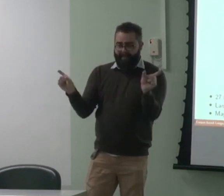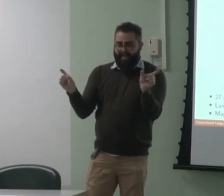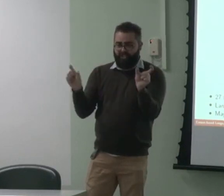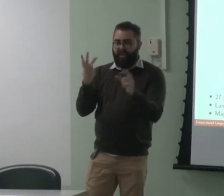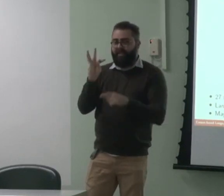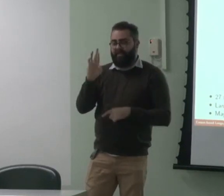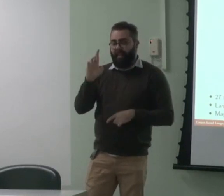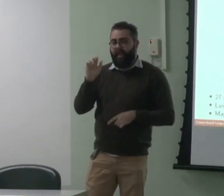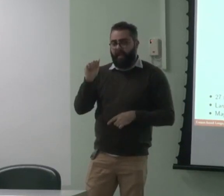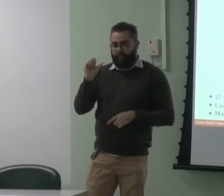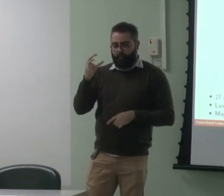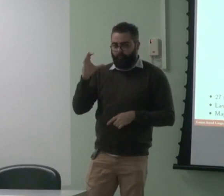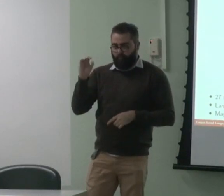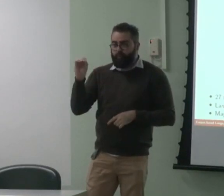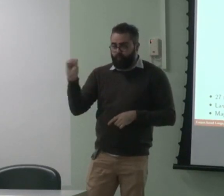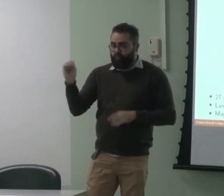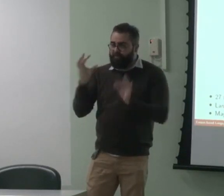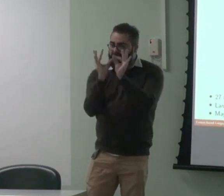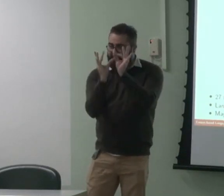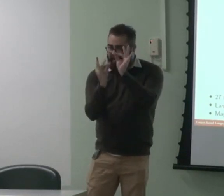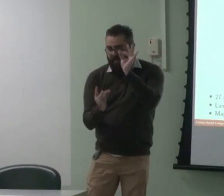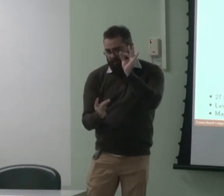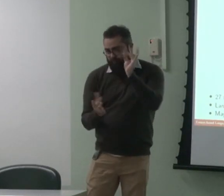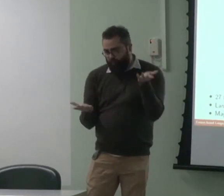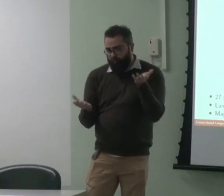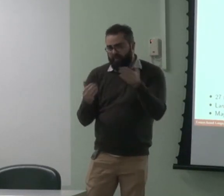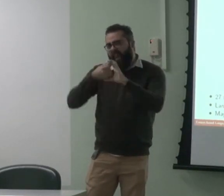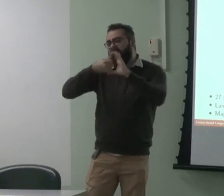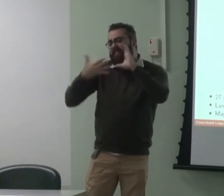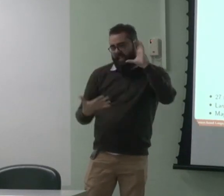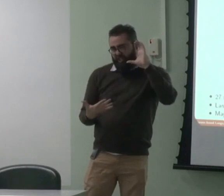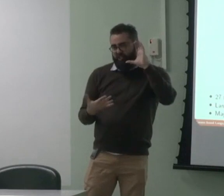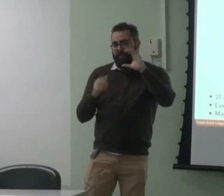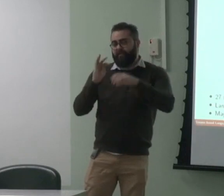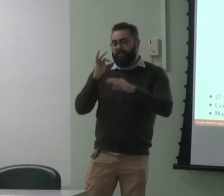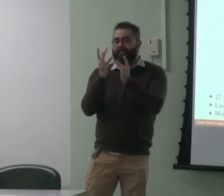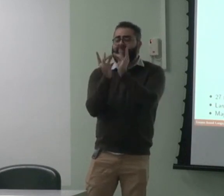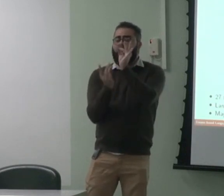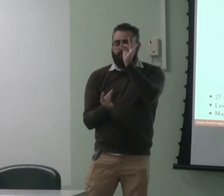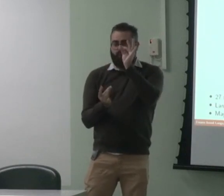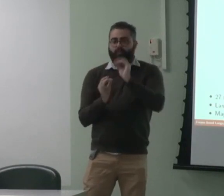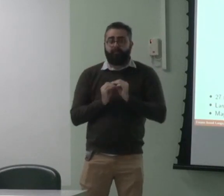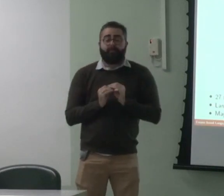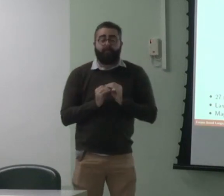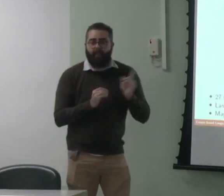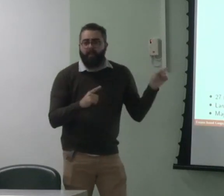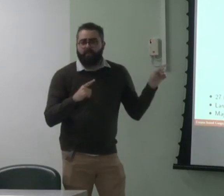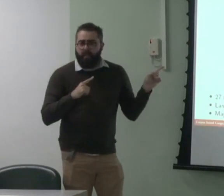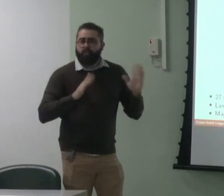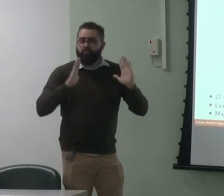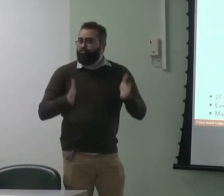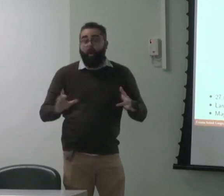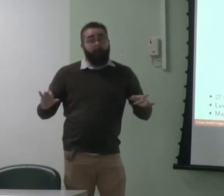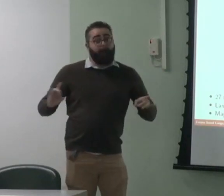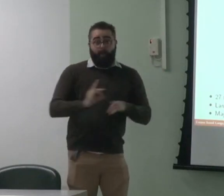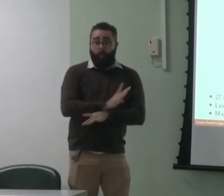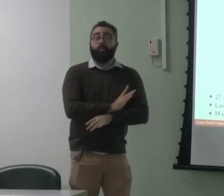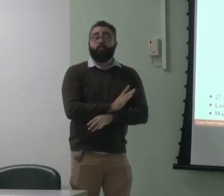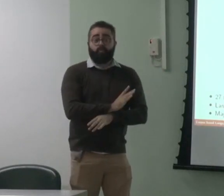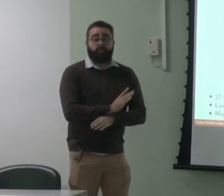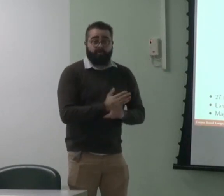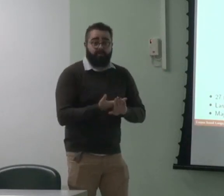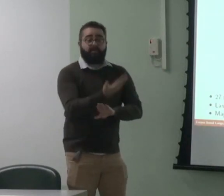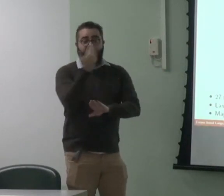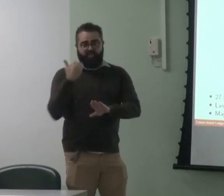dimensions that you of meaning that you may want to observe in a language, but then each of them has a predefined